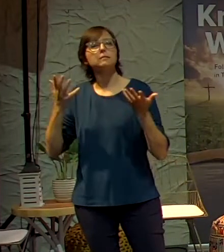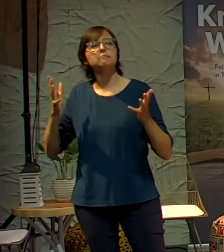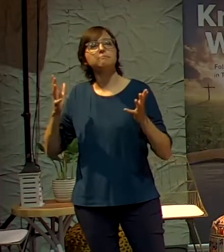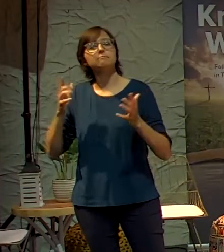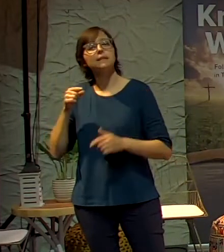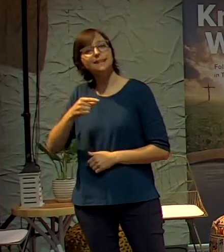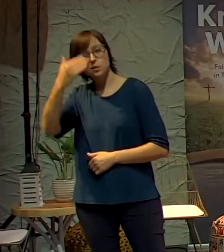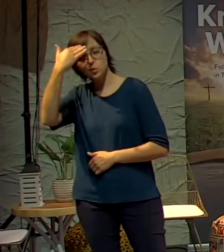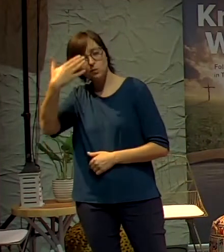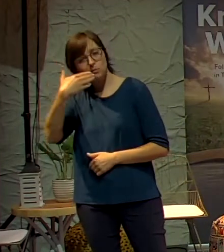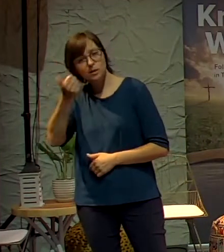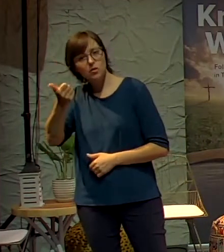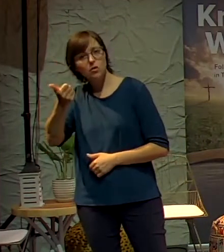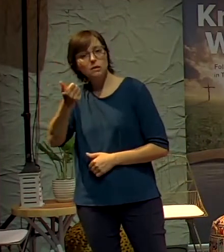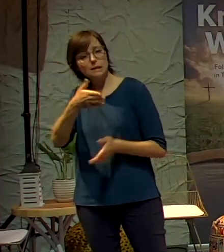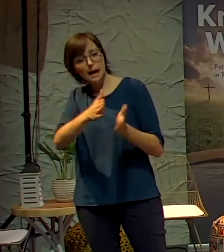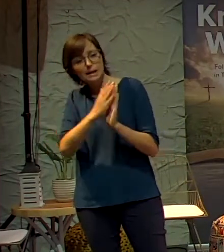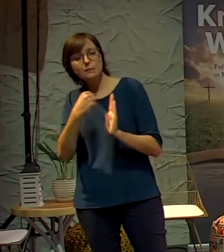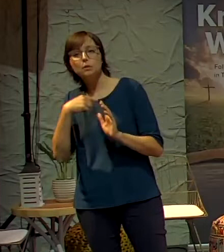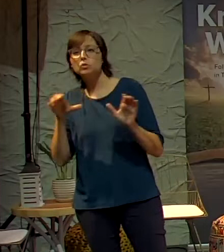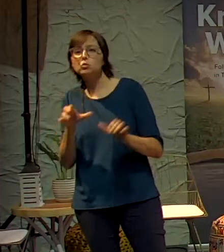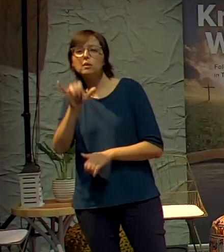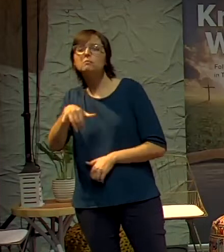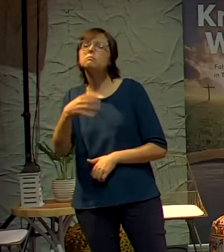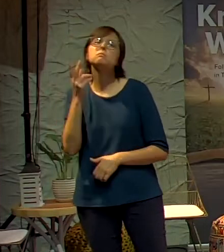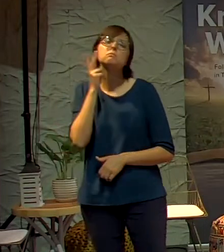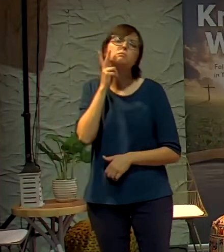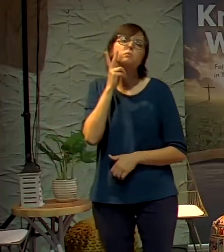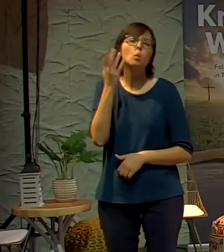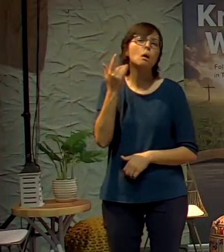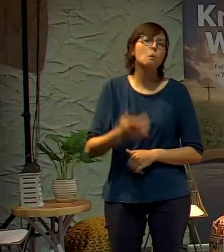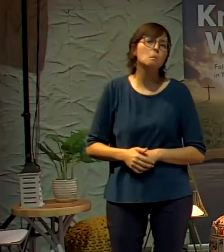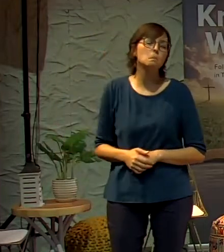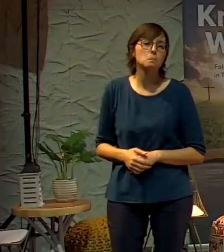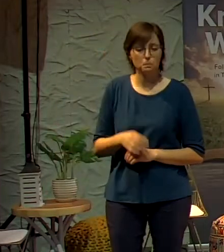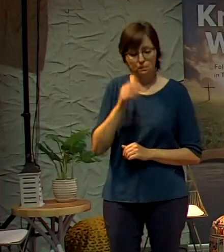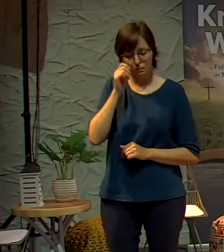better why he's asking us to do this. And let's see why he's doing that. And before that,